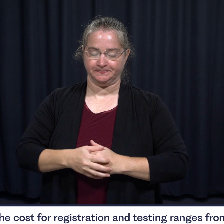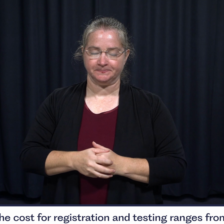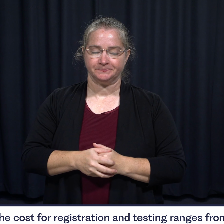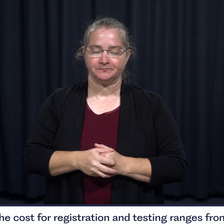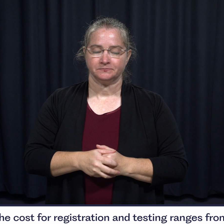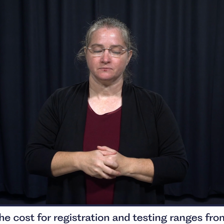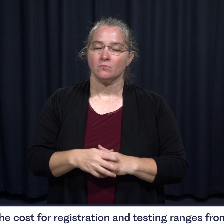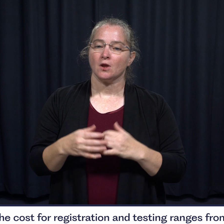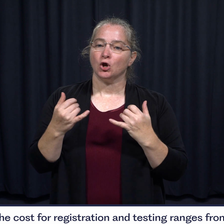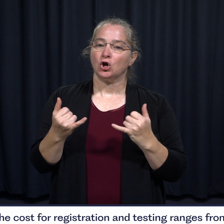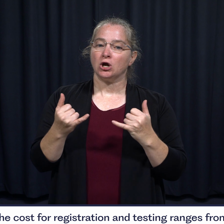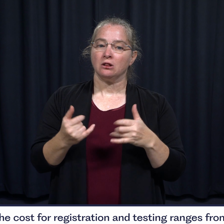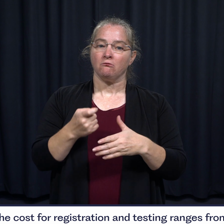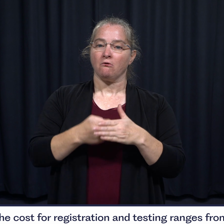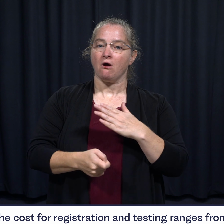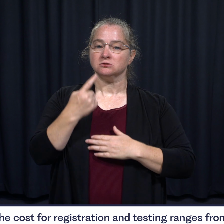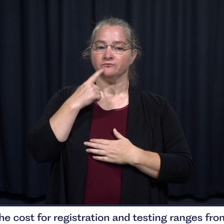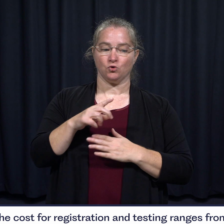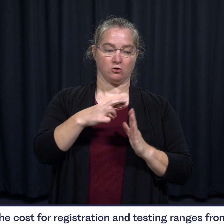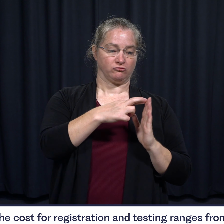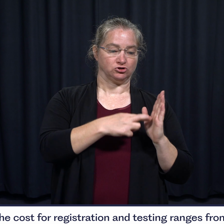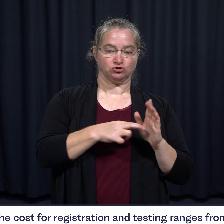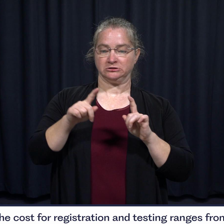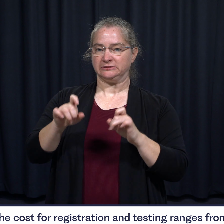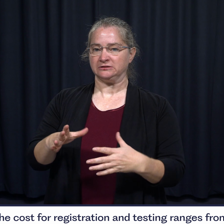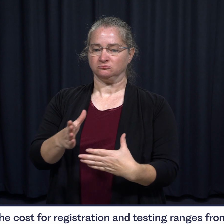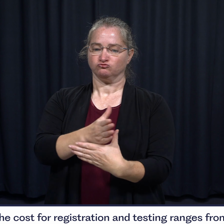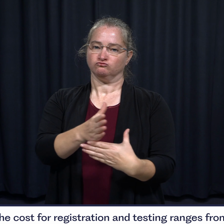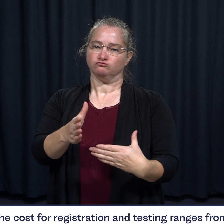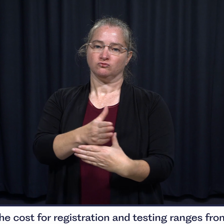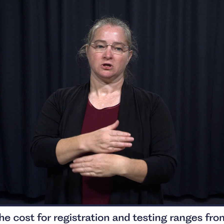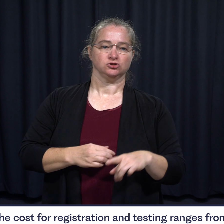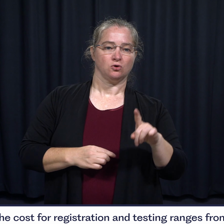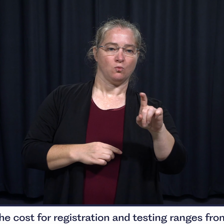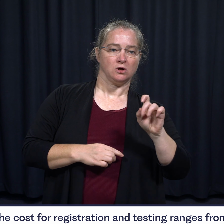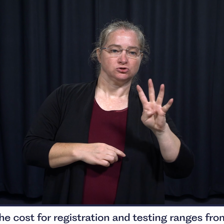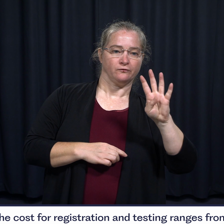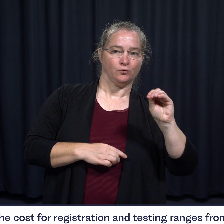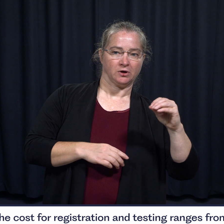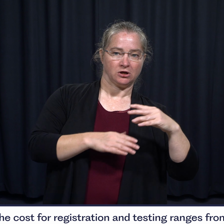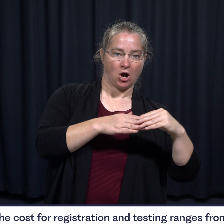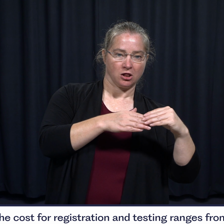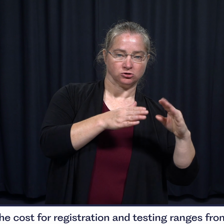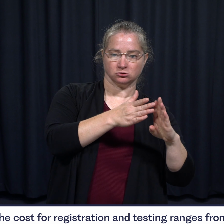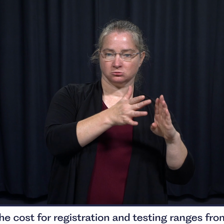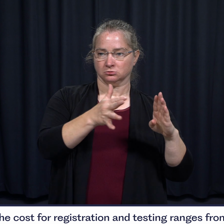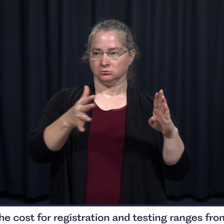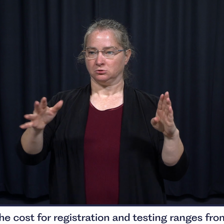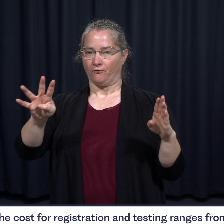Currently, the cost for registration and testing ranges from $140 to